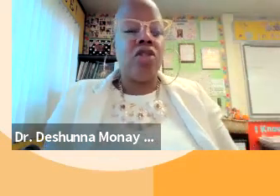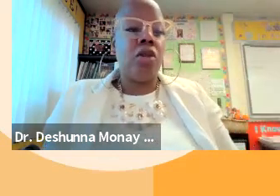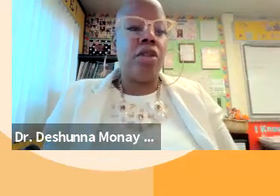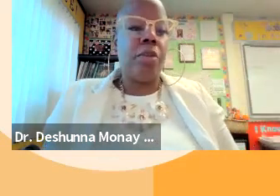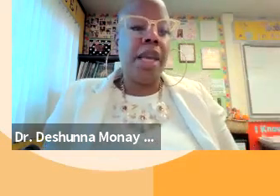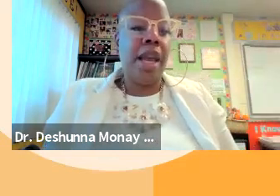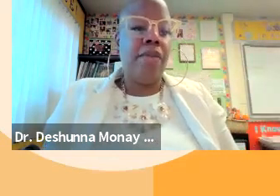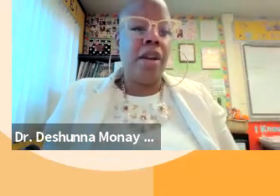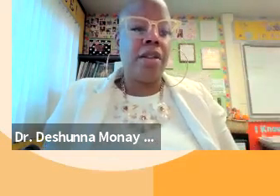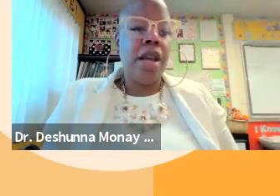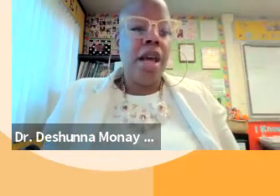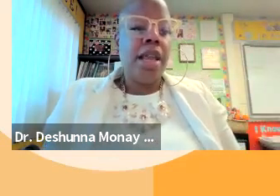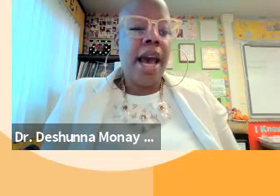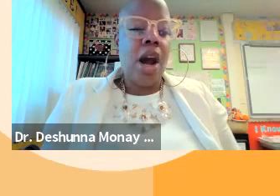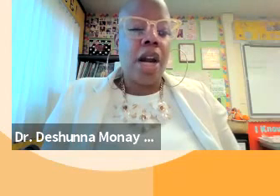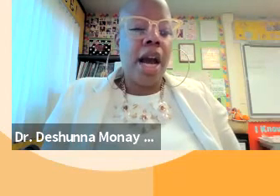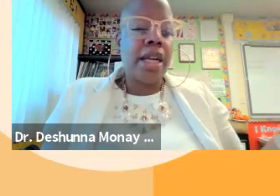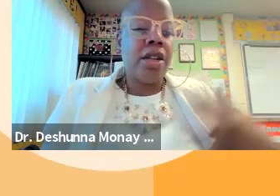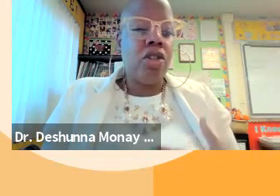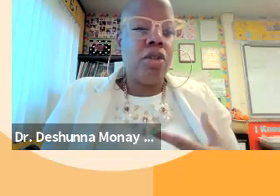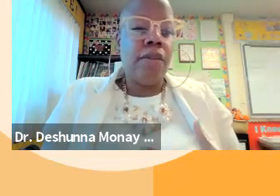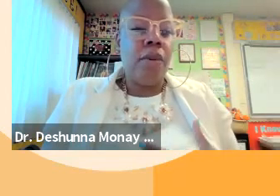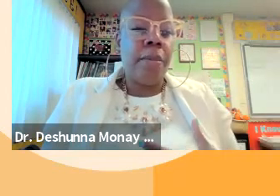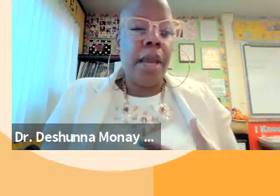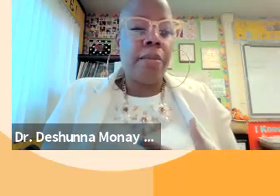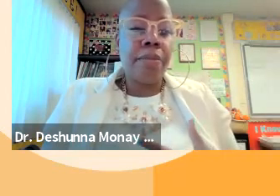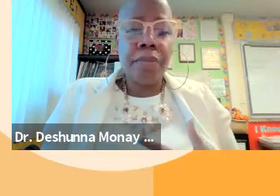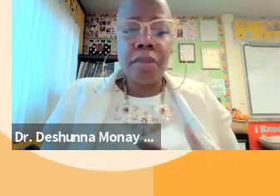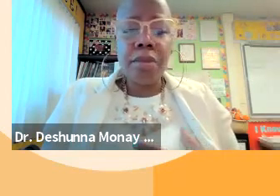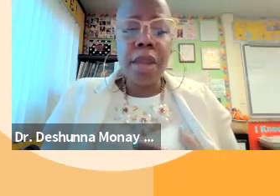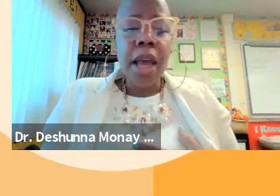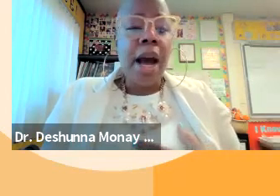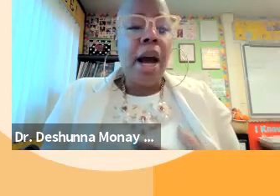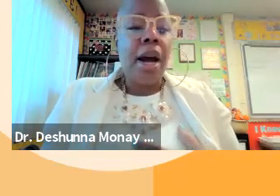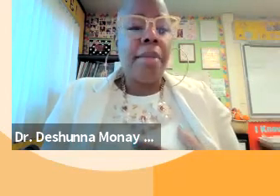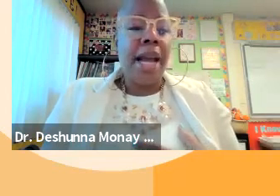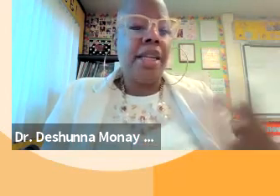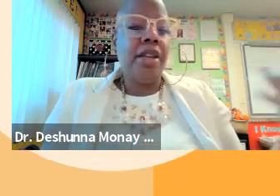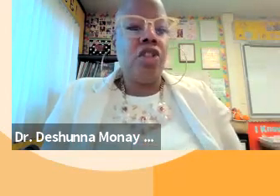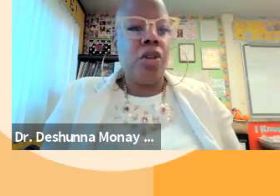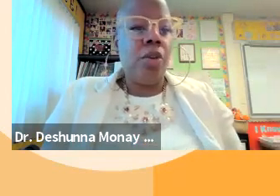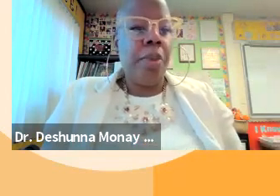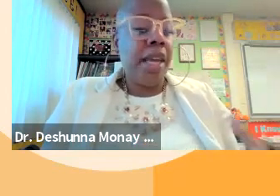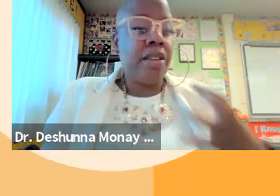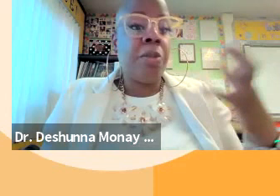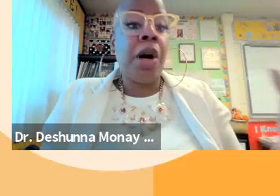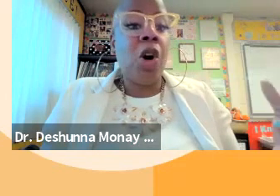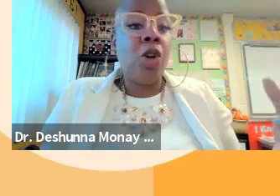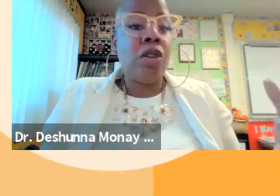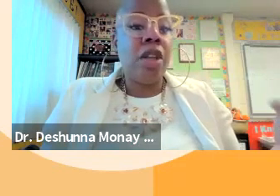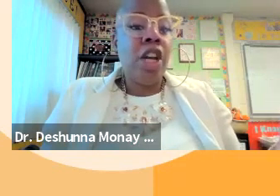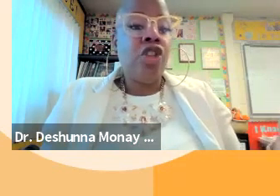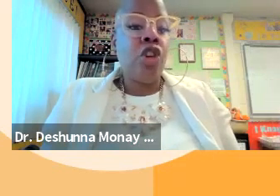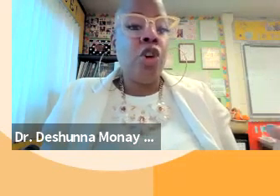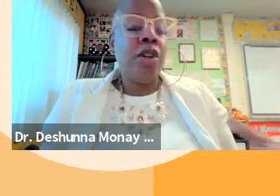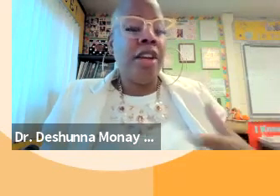back into those behaviors that are not conducive for me. I need to be